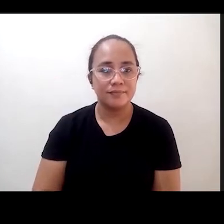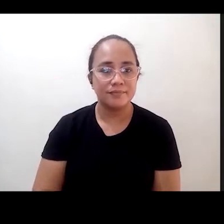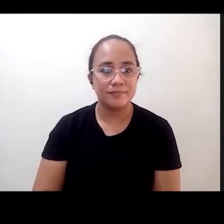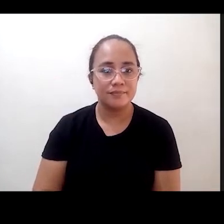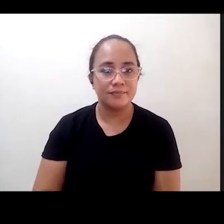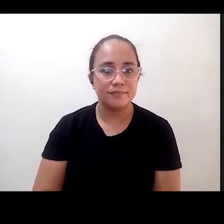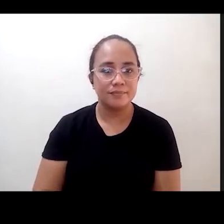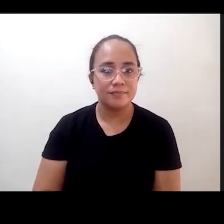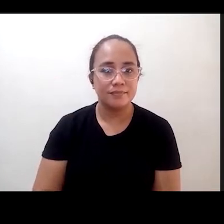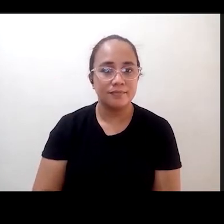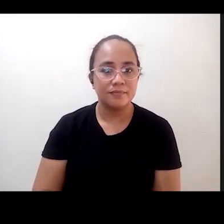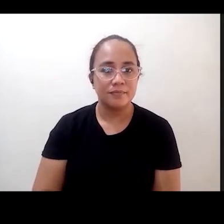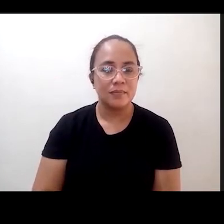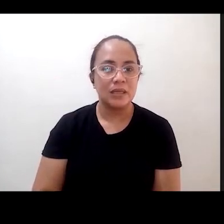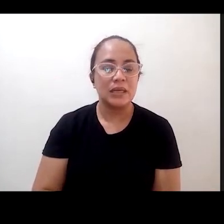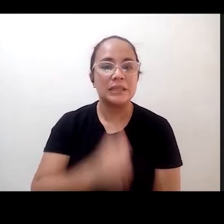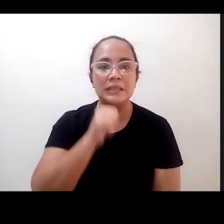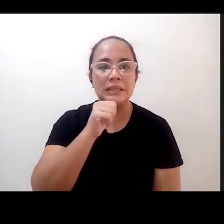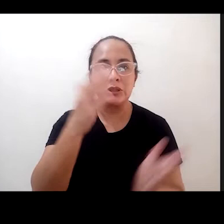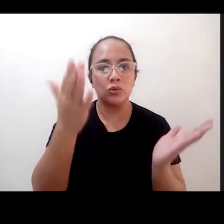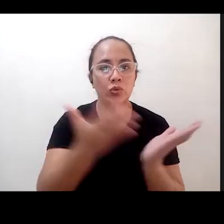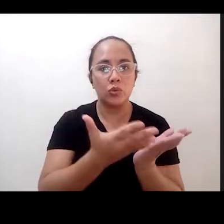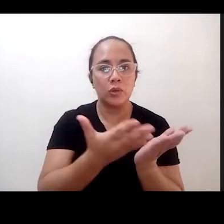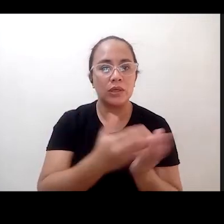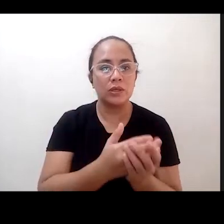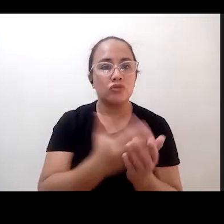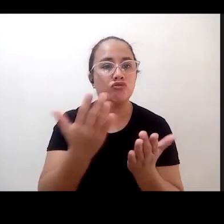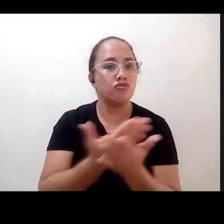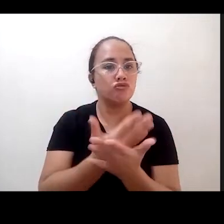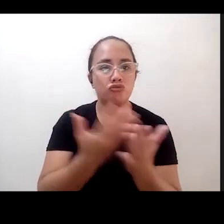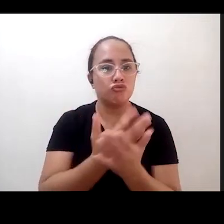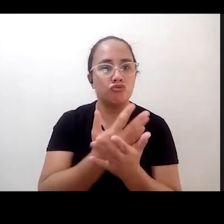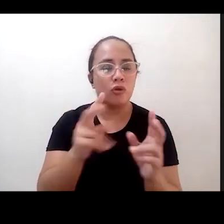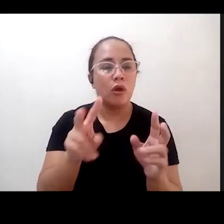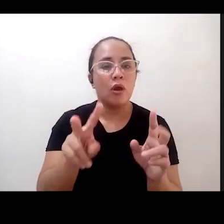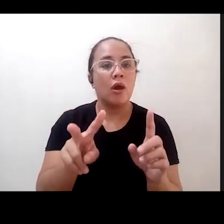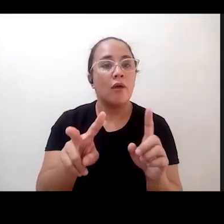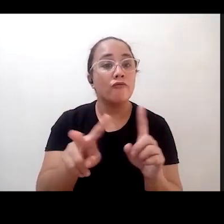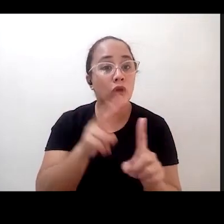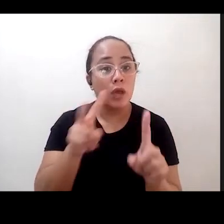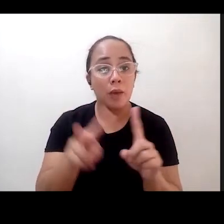You should not introduce new vocabulary that you're not going to teach.